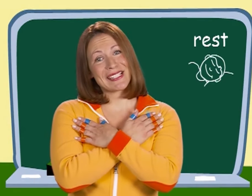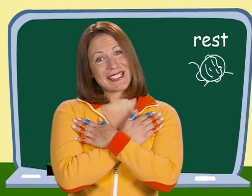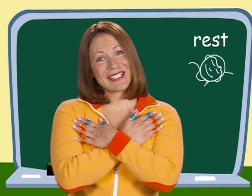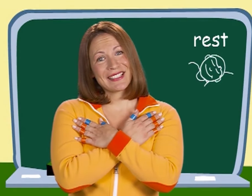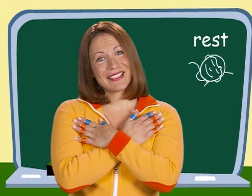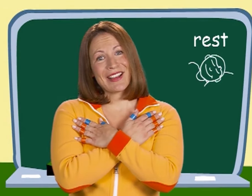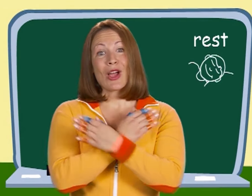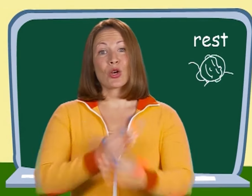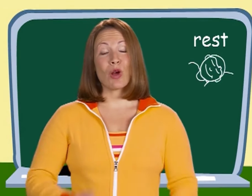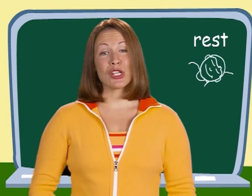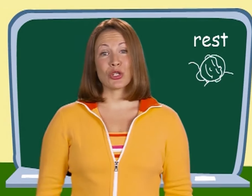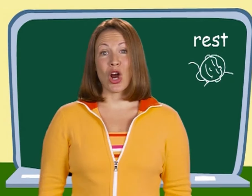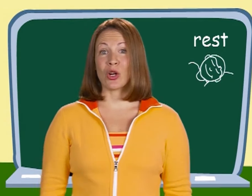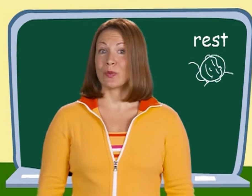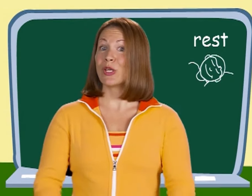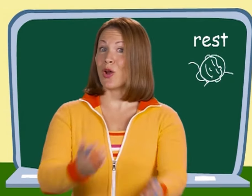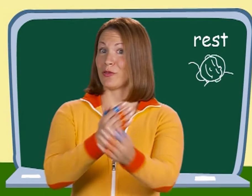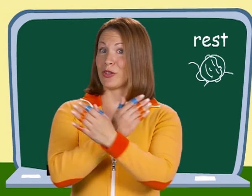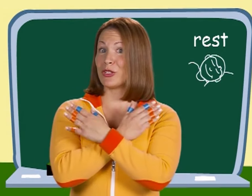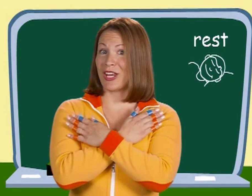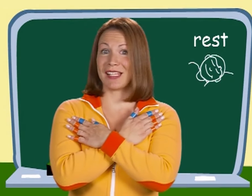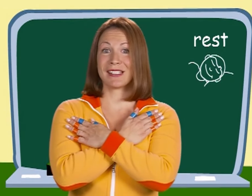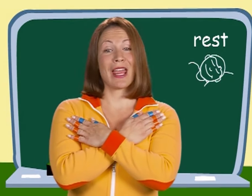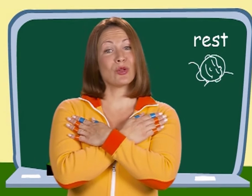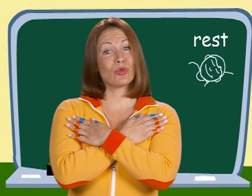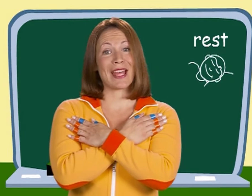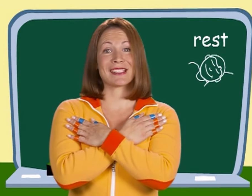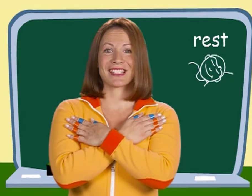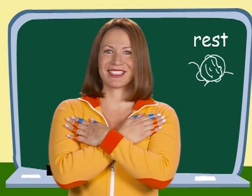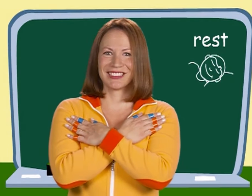Rest. Cross your arms over your chest and rest.